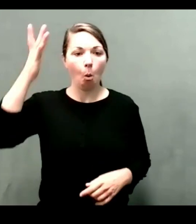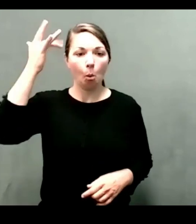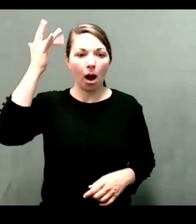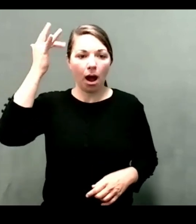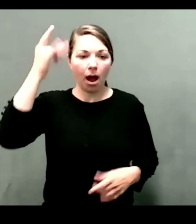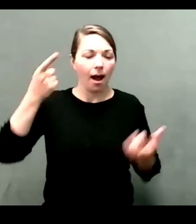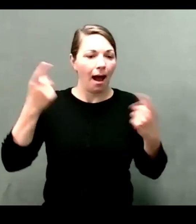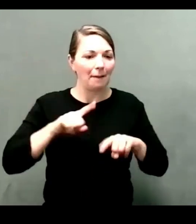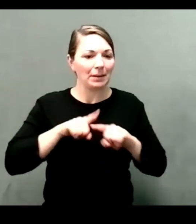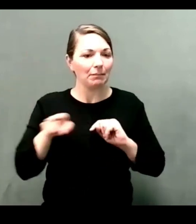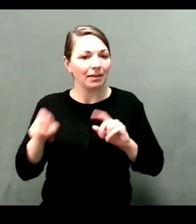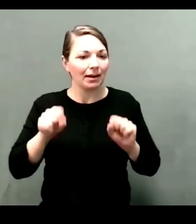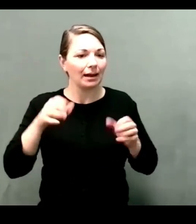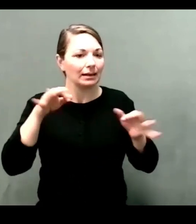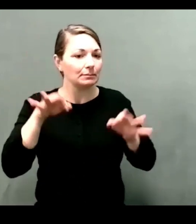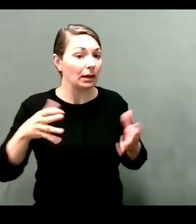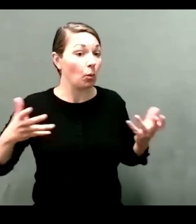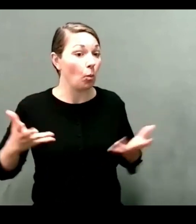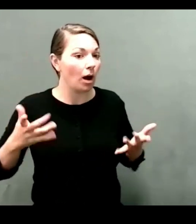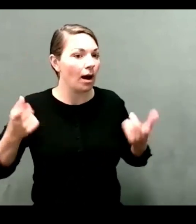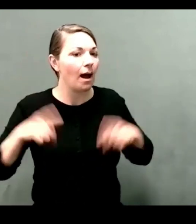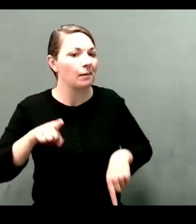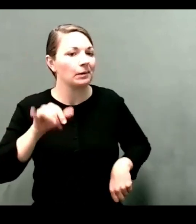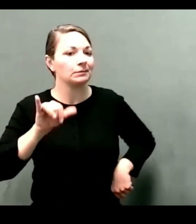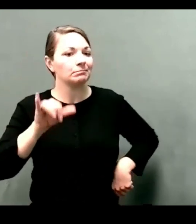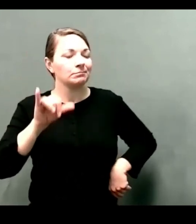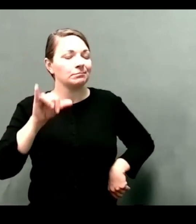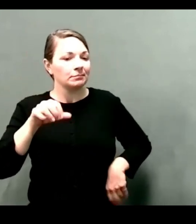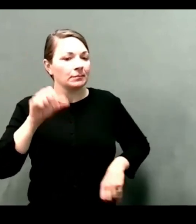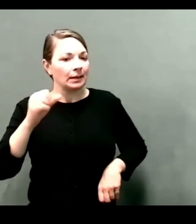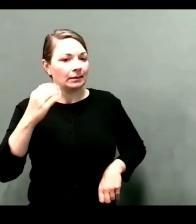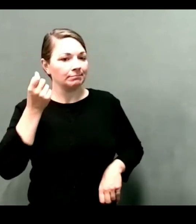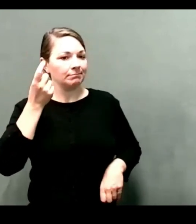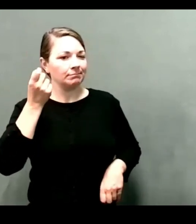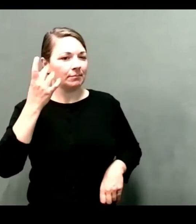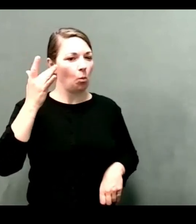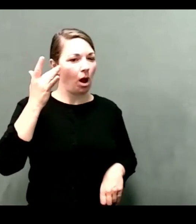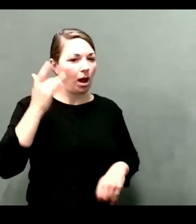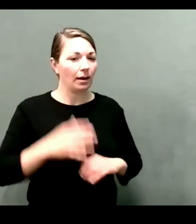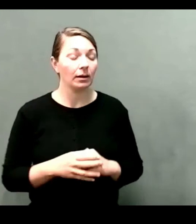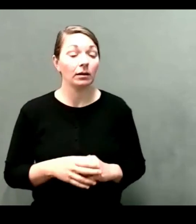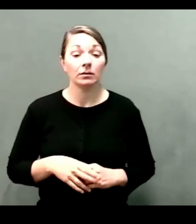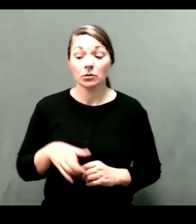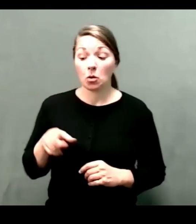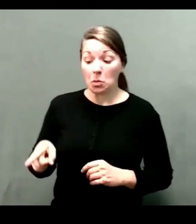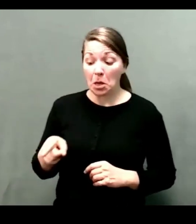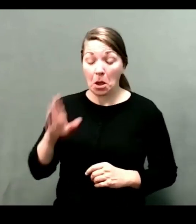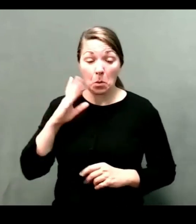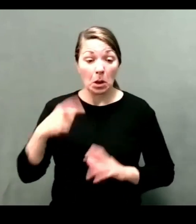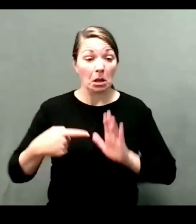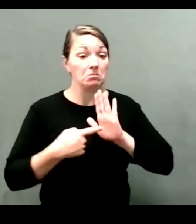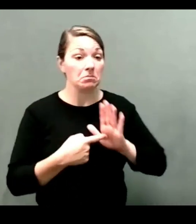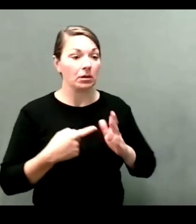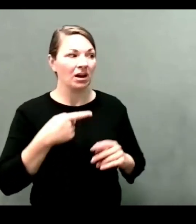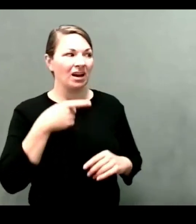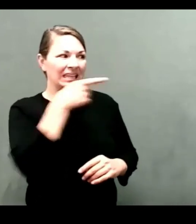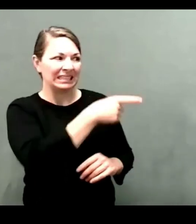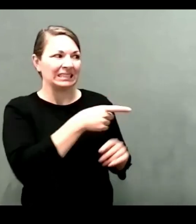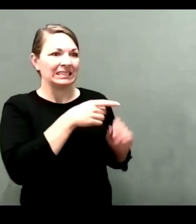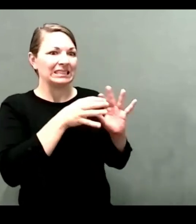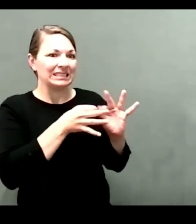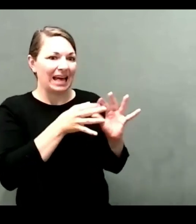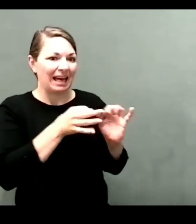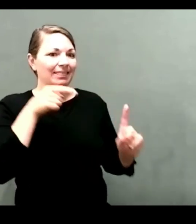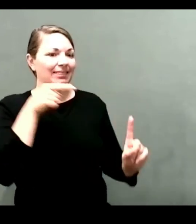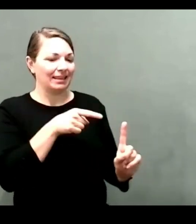to them, if that makes sense. So here they might, give you examples of what someone said and did. And those are the kinds of things